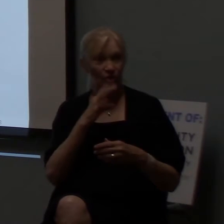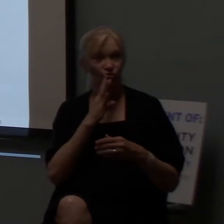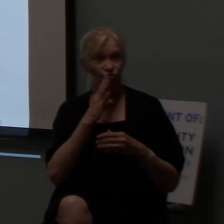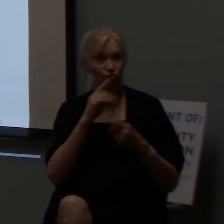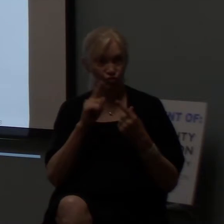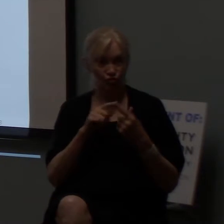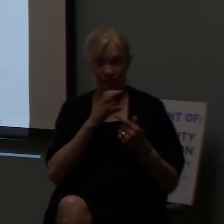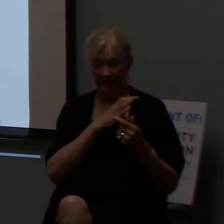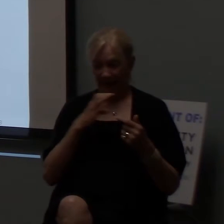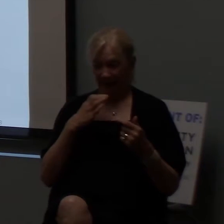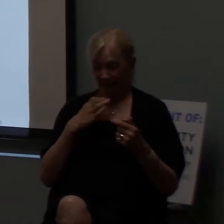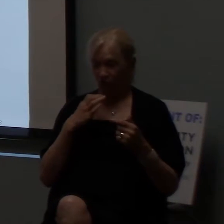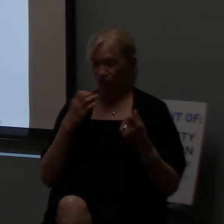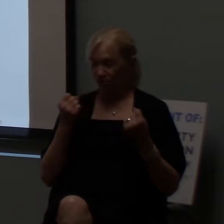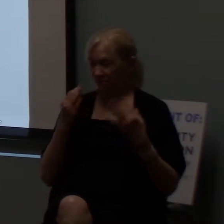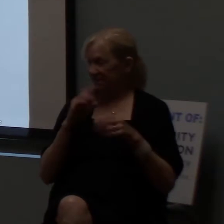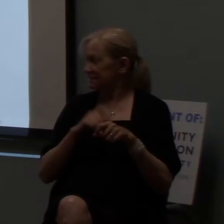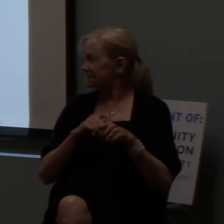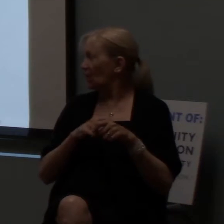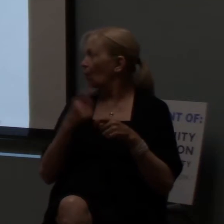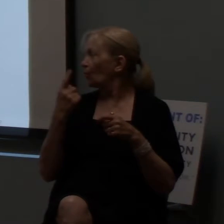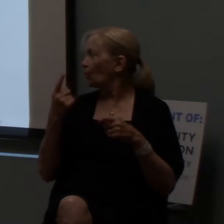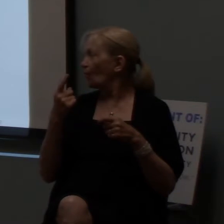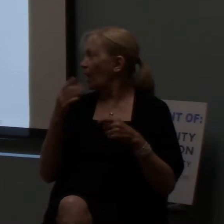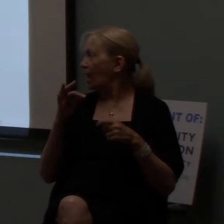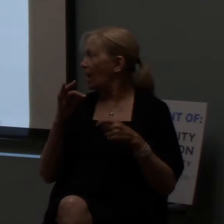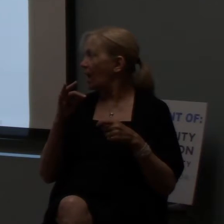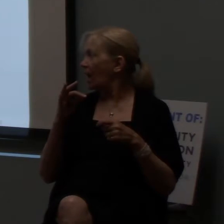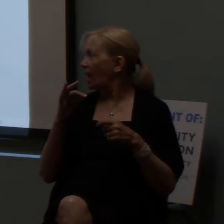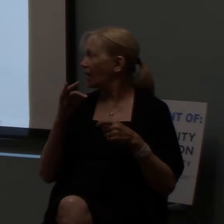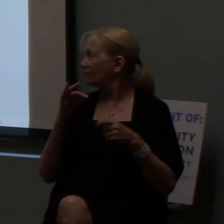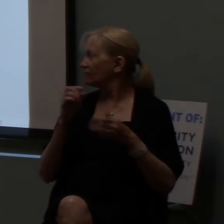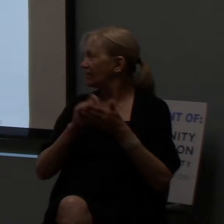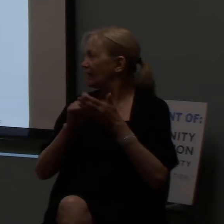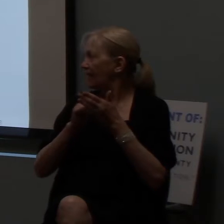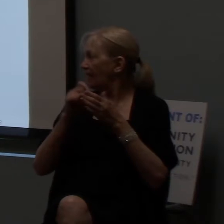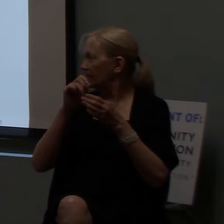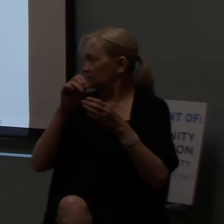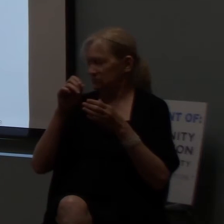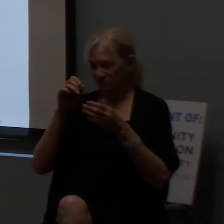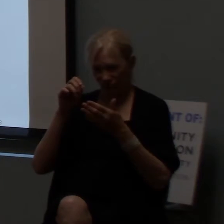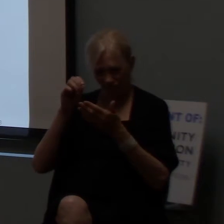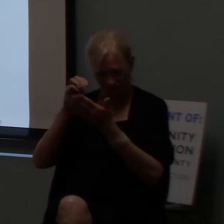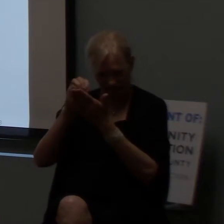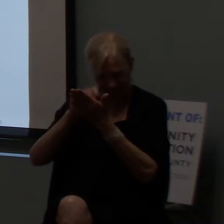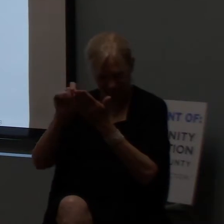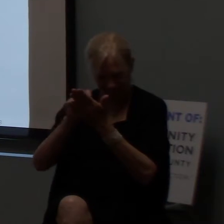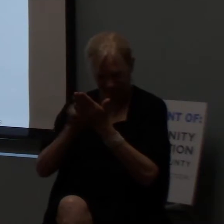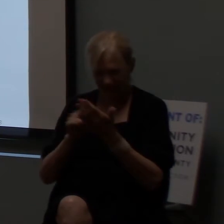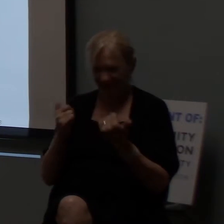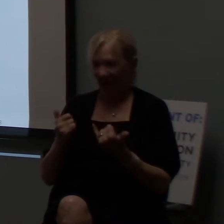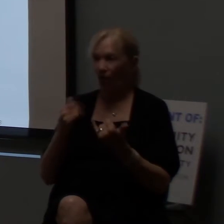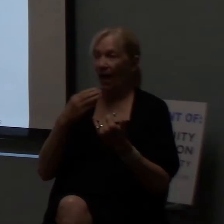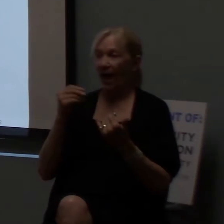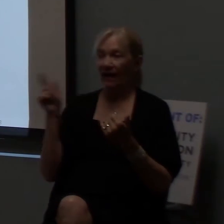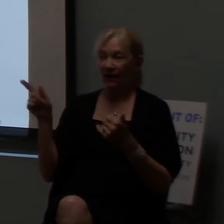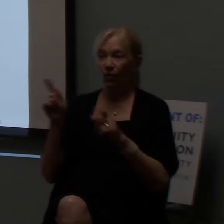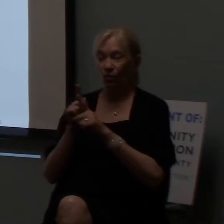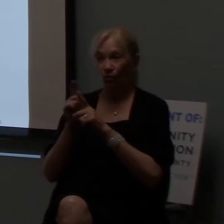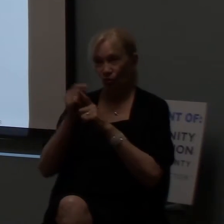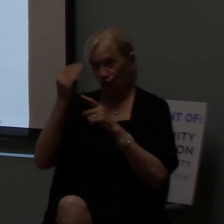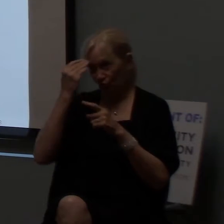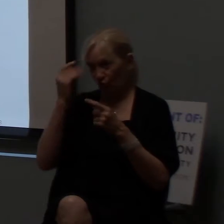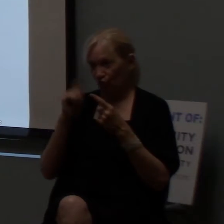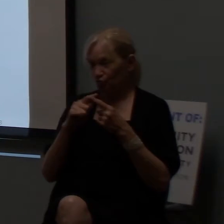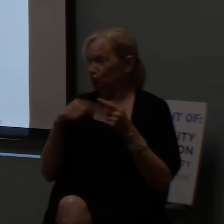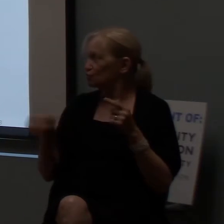this issue multiple times and is one of the co-petitioners for the petition currently collecting signatures. Gary also may be known to many of